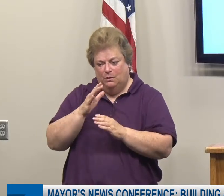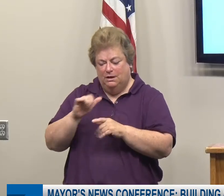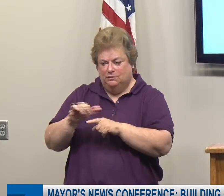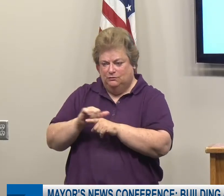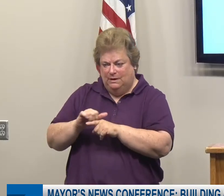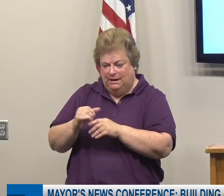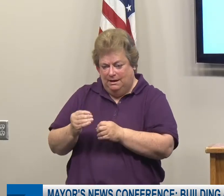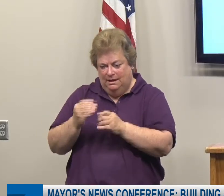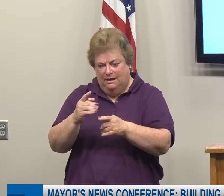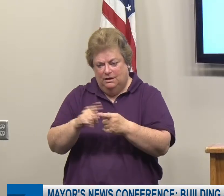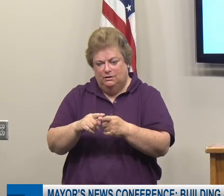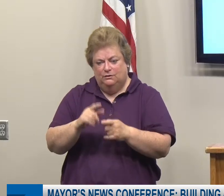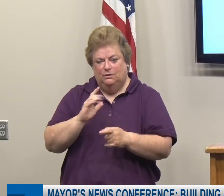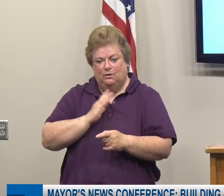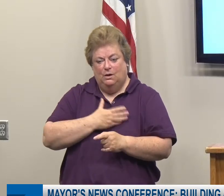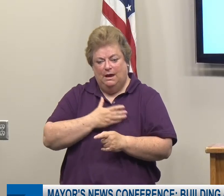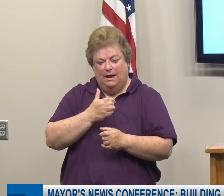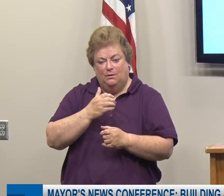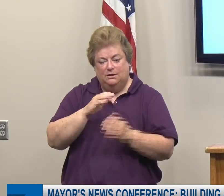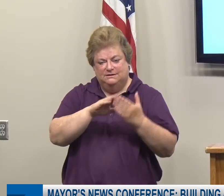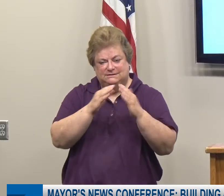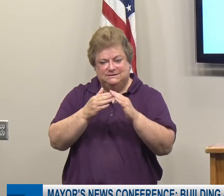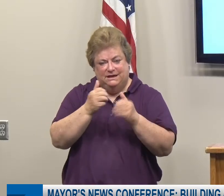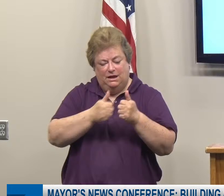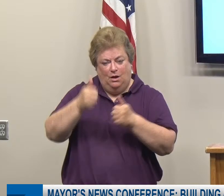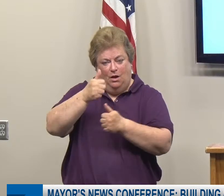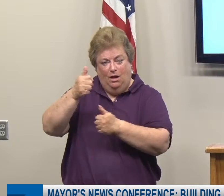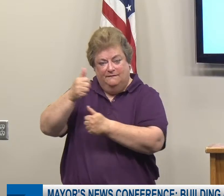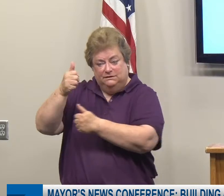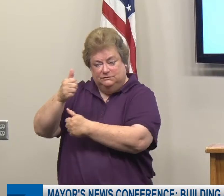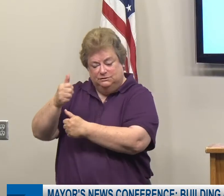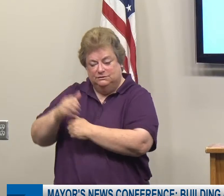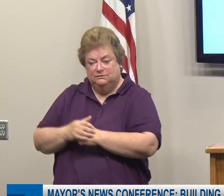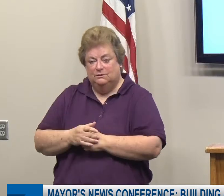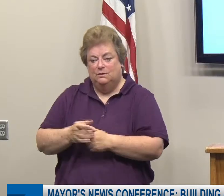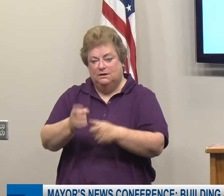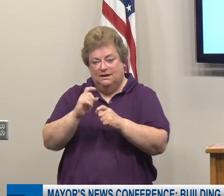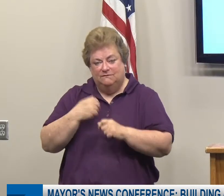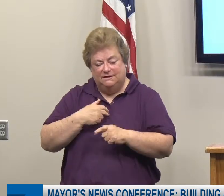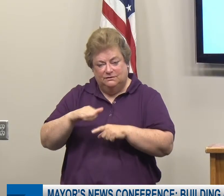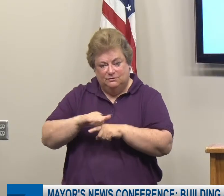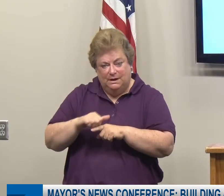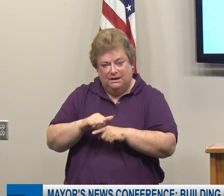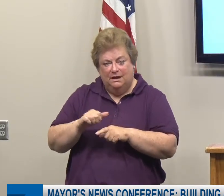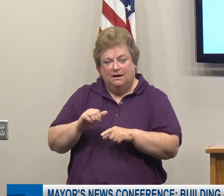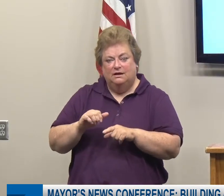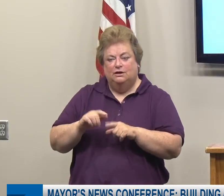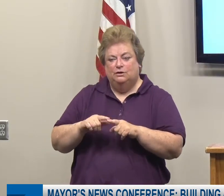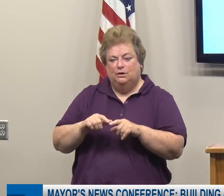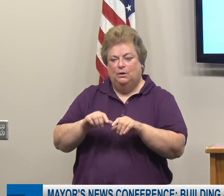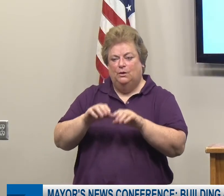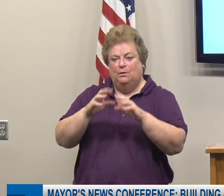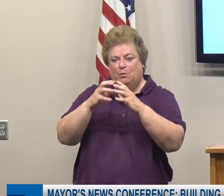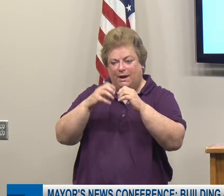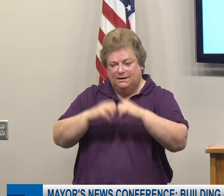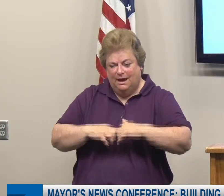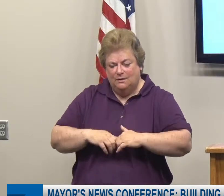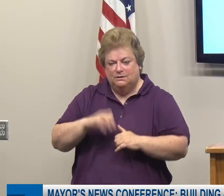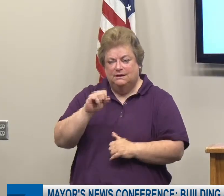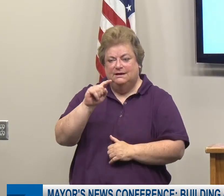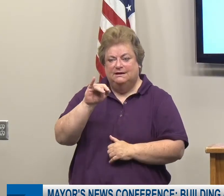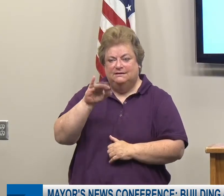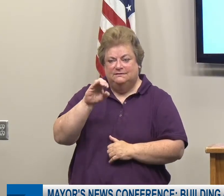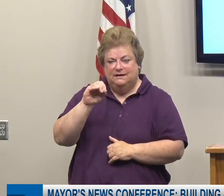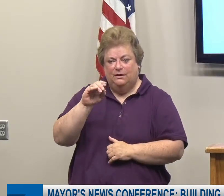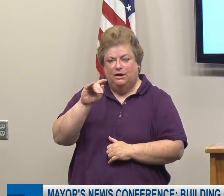department directors and a cross-section of our city team. They'll provide training designed to break down stereotypes, myths, and